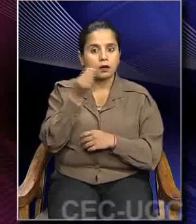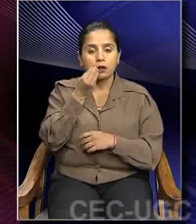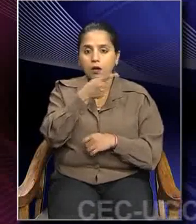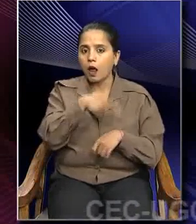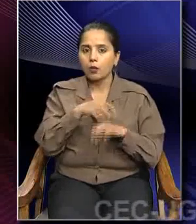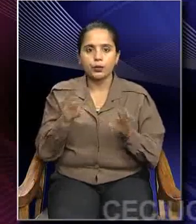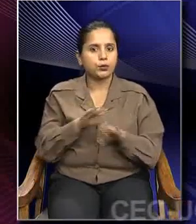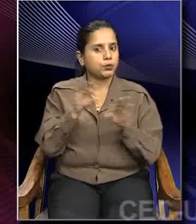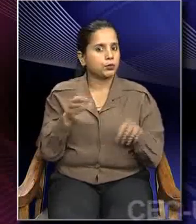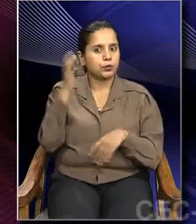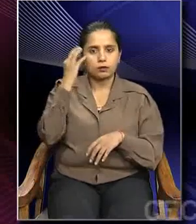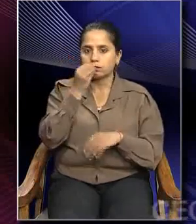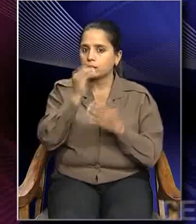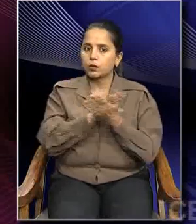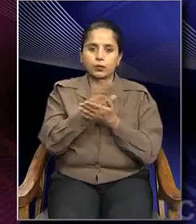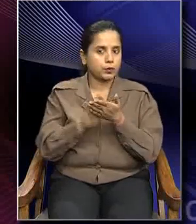eat anything.